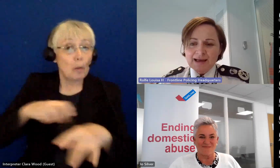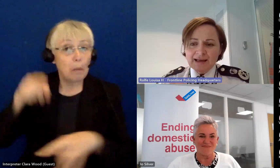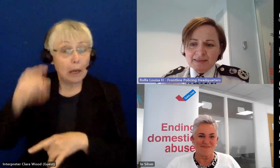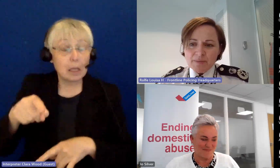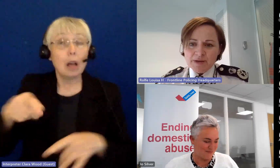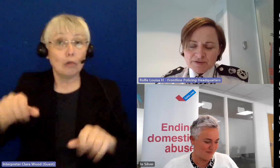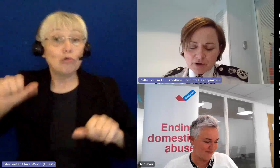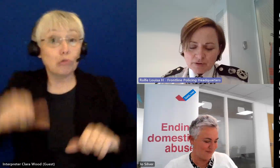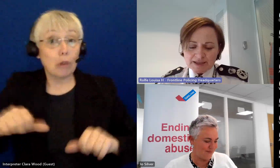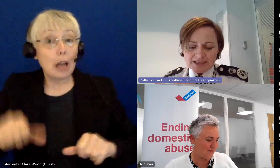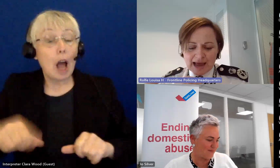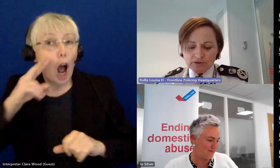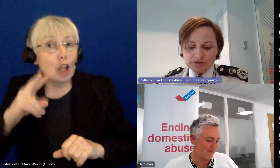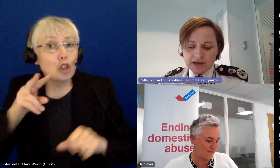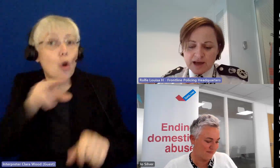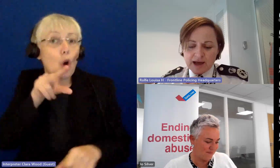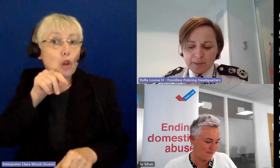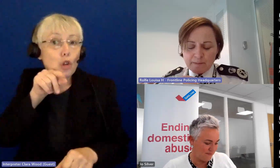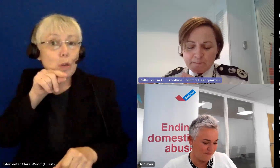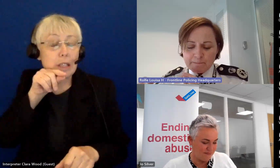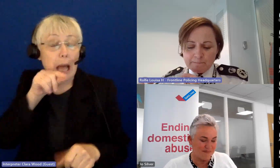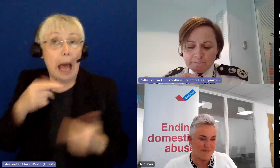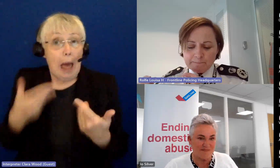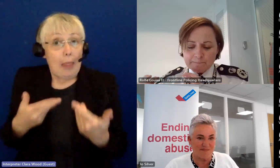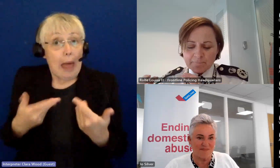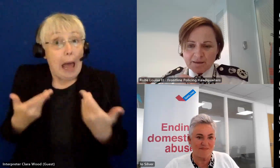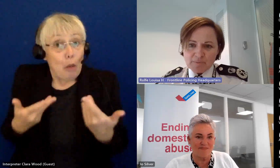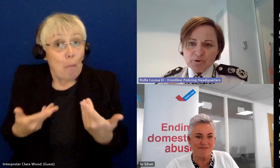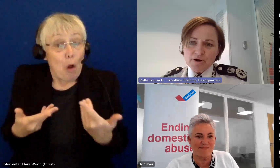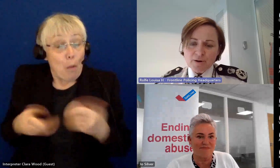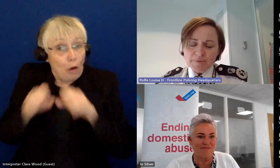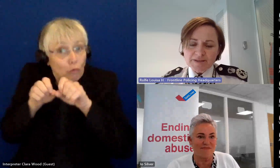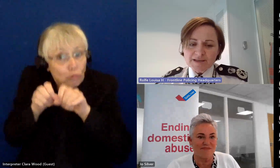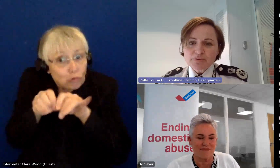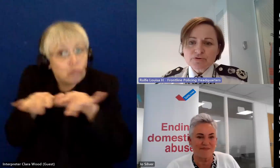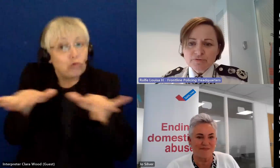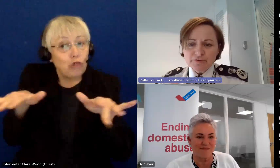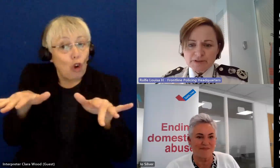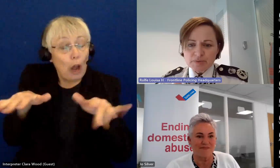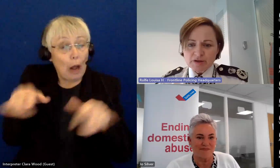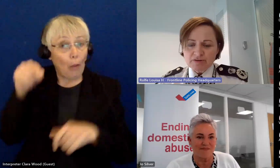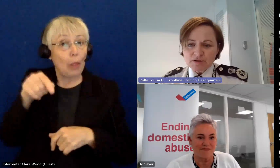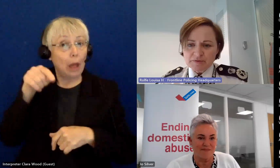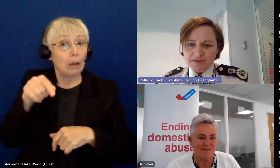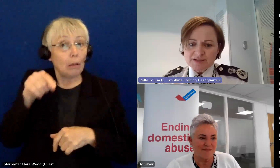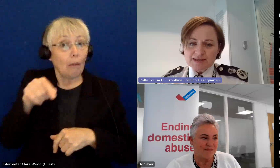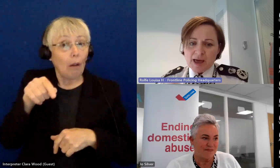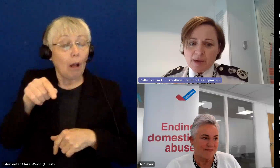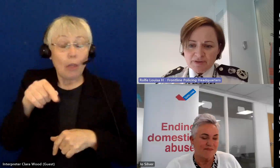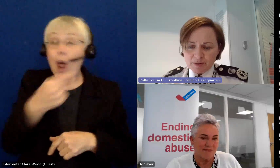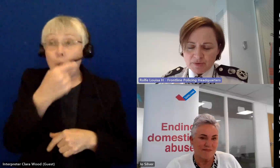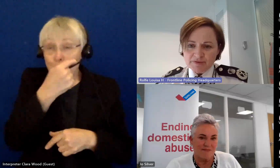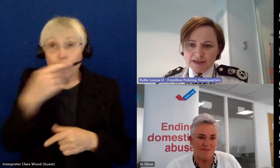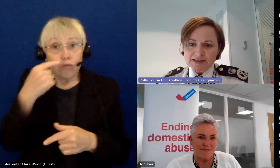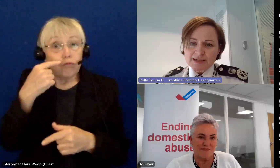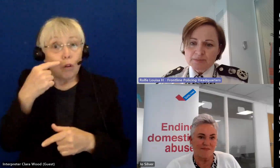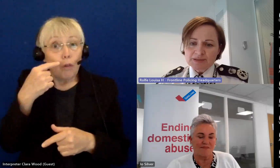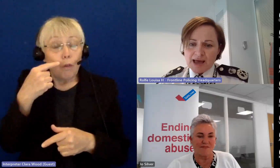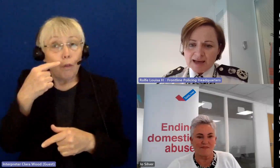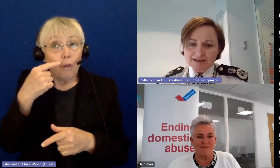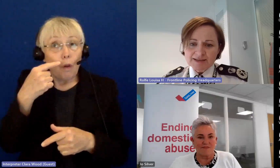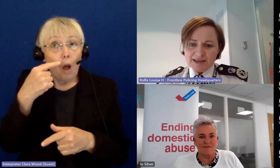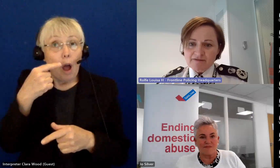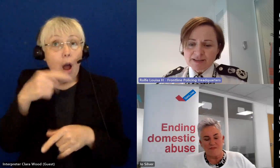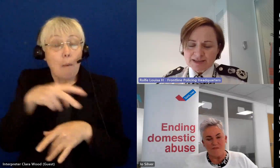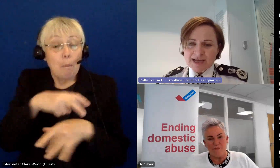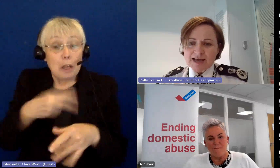say they're mid rolling it out. That programme is proven to increase officers' empathy with